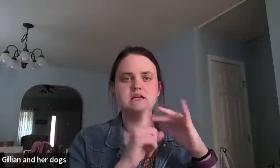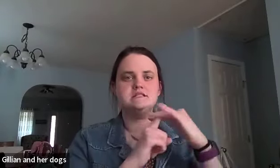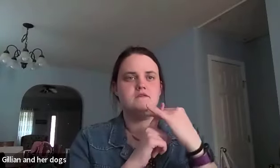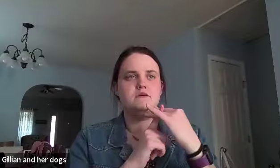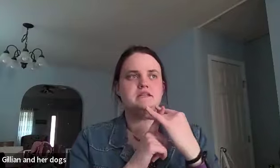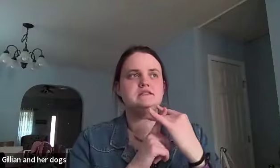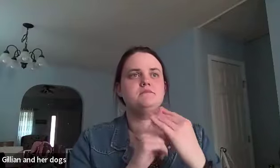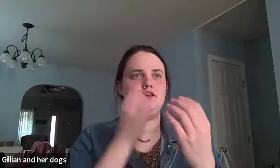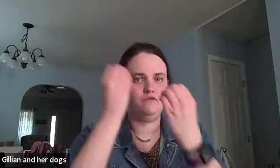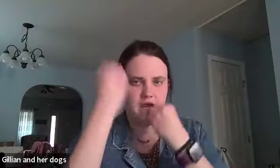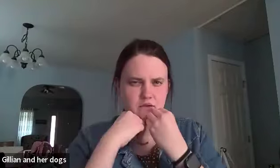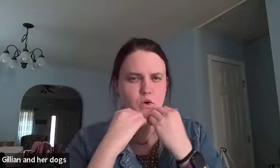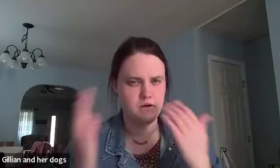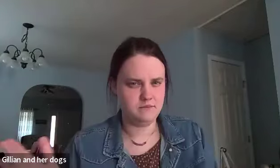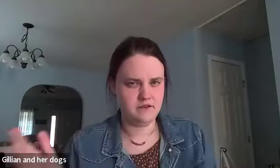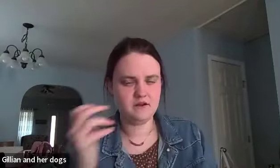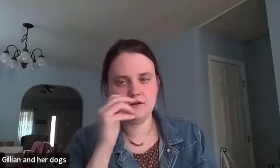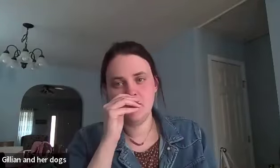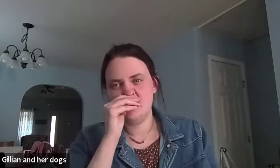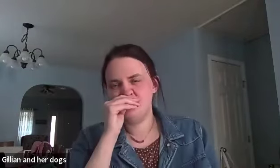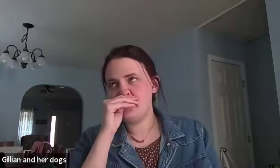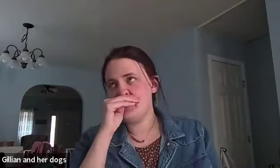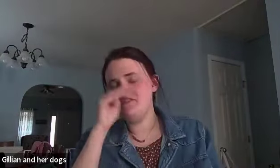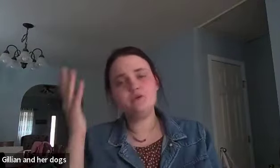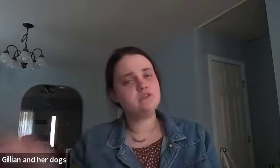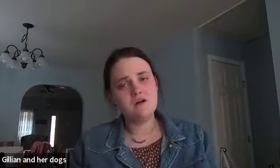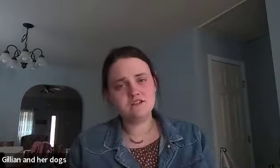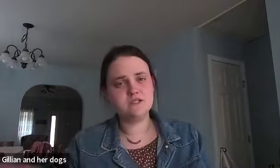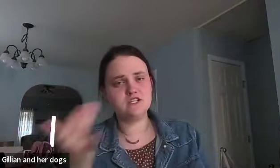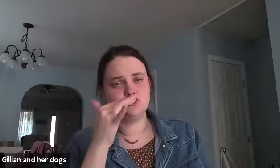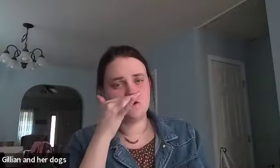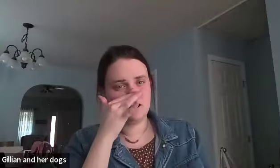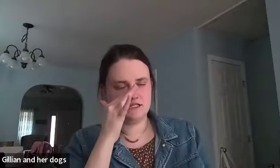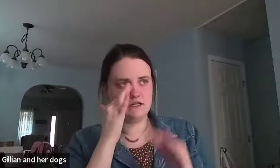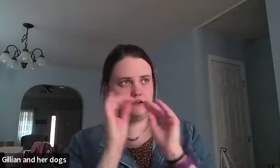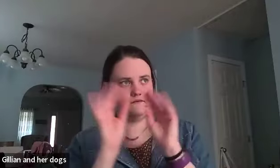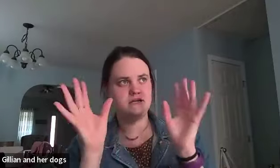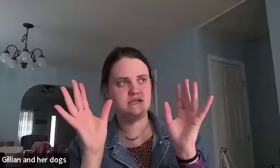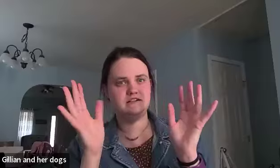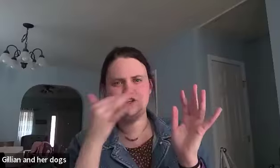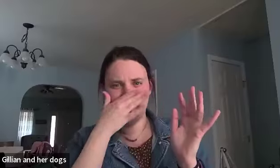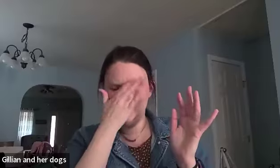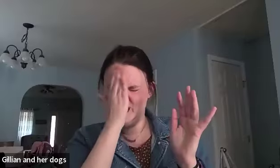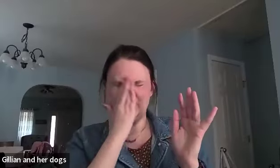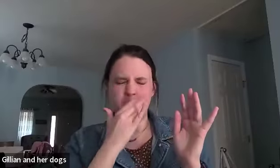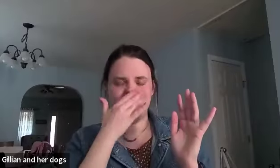context of it being something you've ate will already be there. But if there was all else fails and you're trying to clarify exactly, so my nose is so